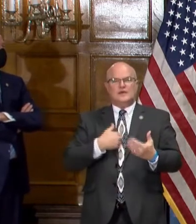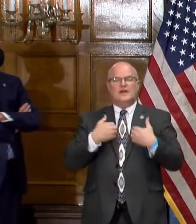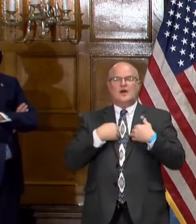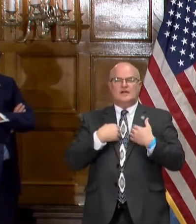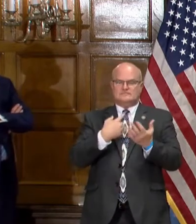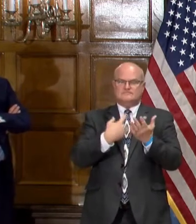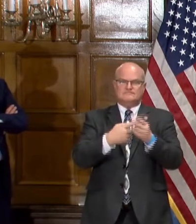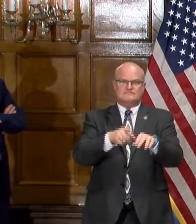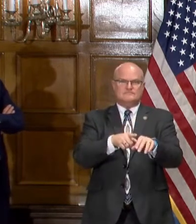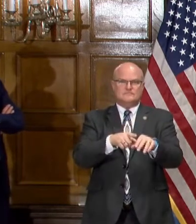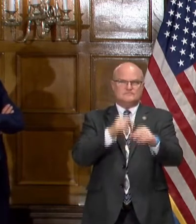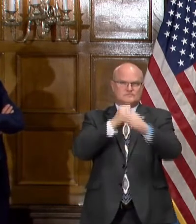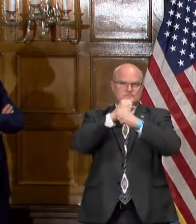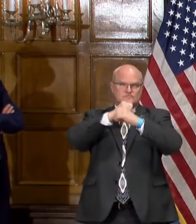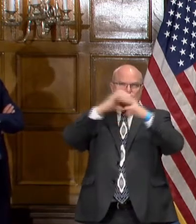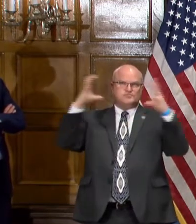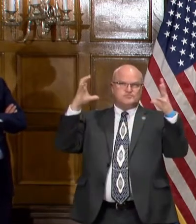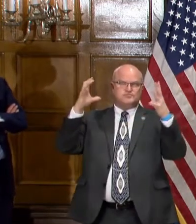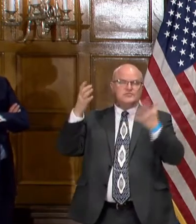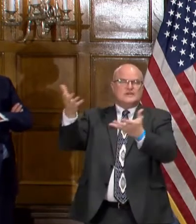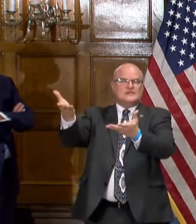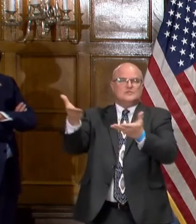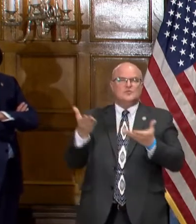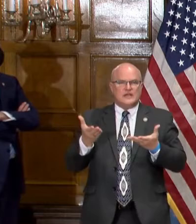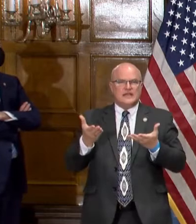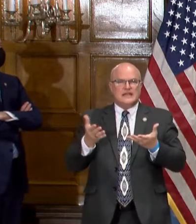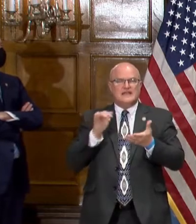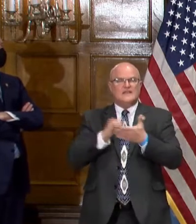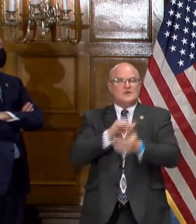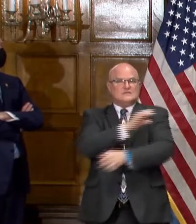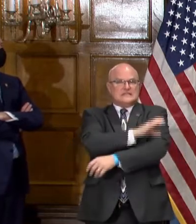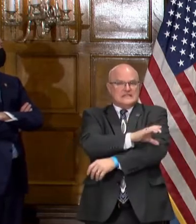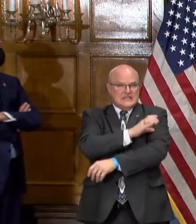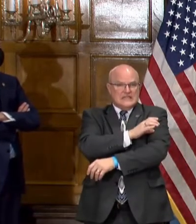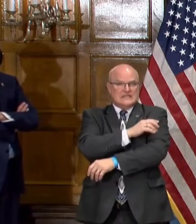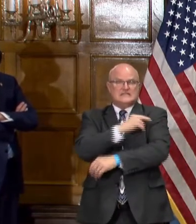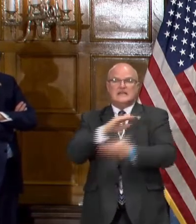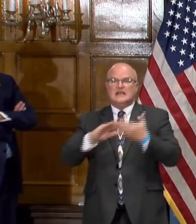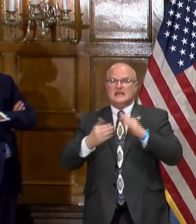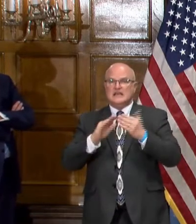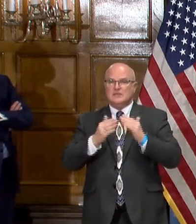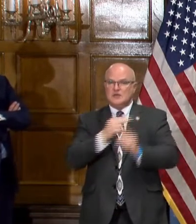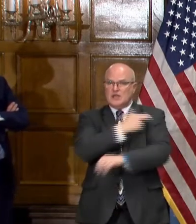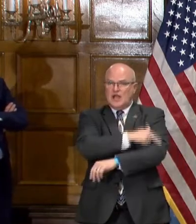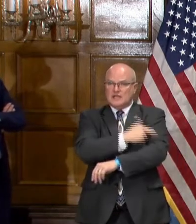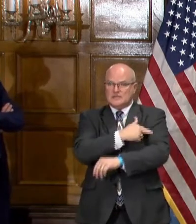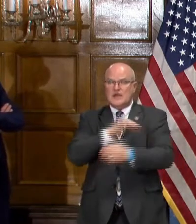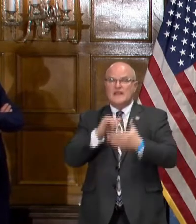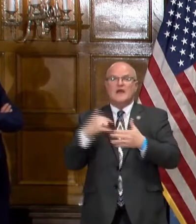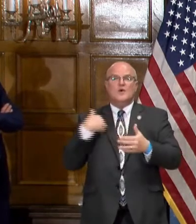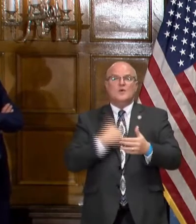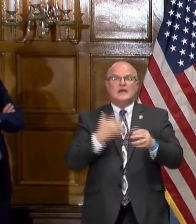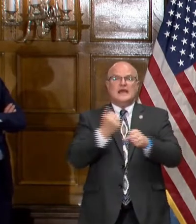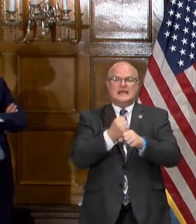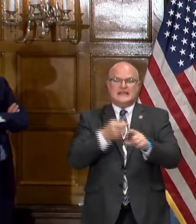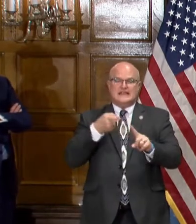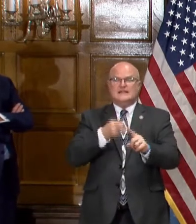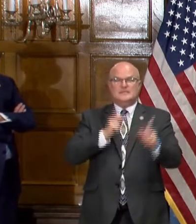our long-range vision to be able to bring in those clinics and community hospitals so that we can get at